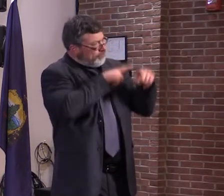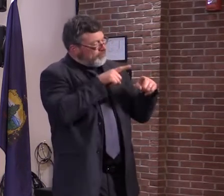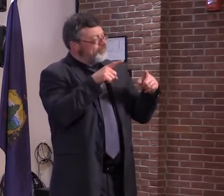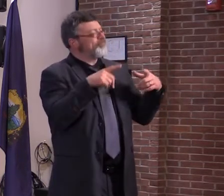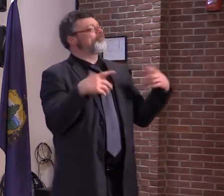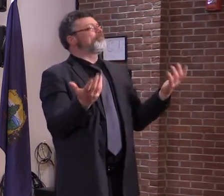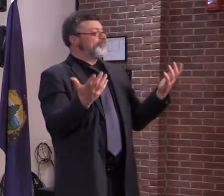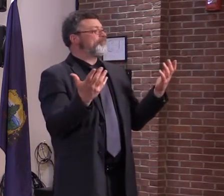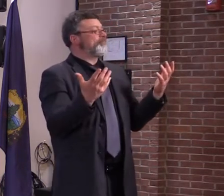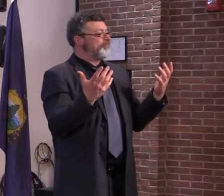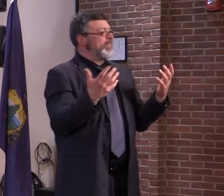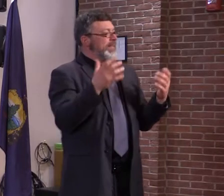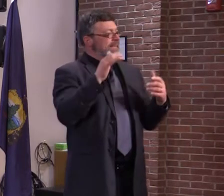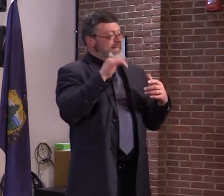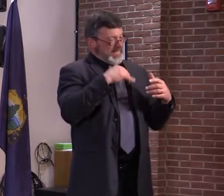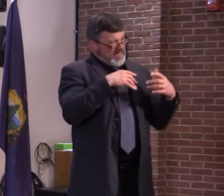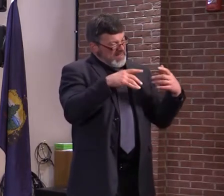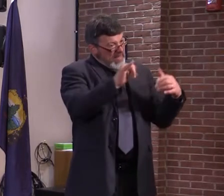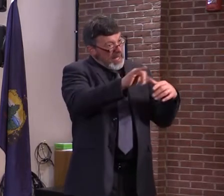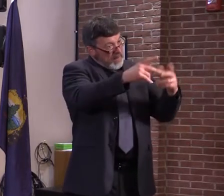injection sites in particular,